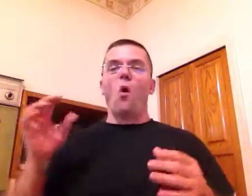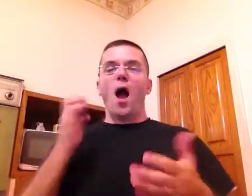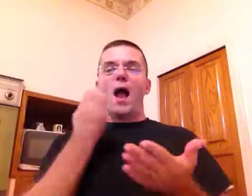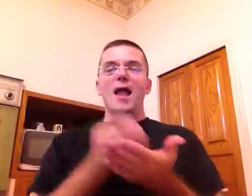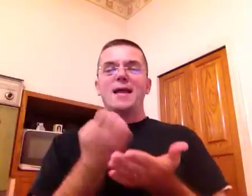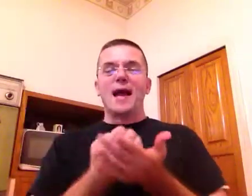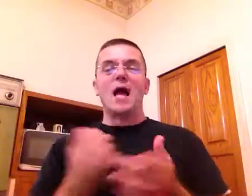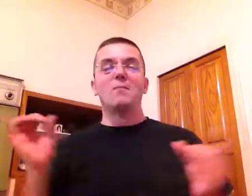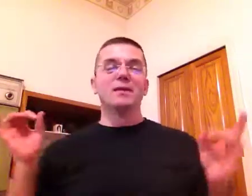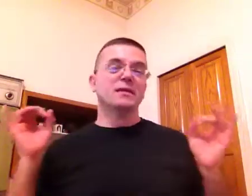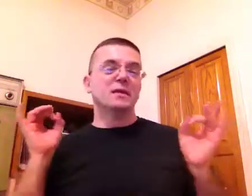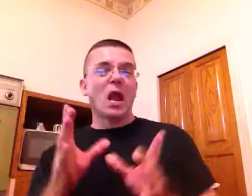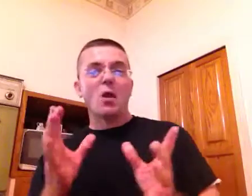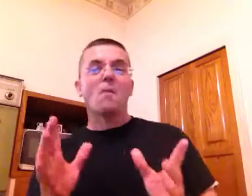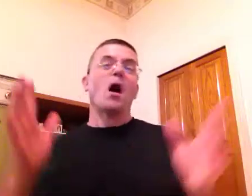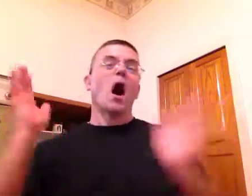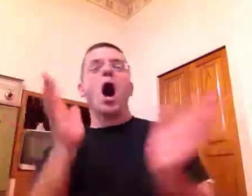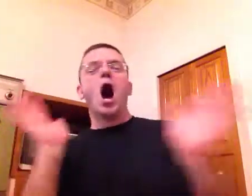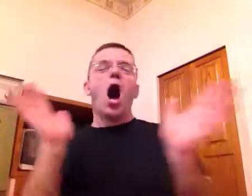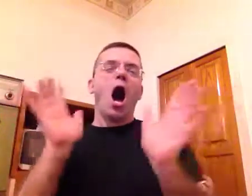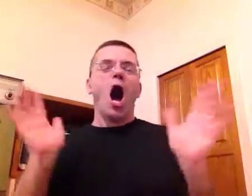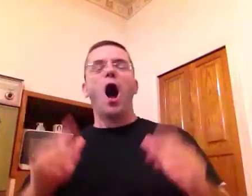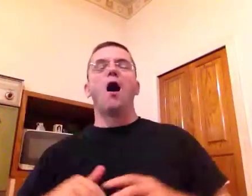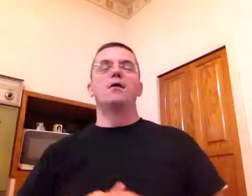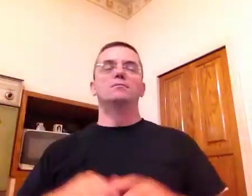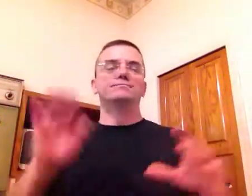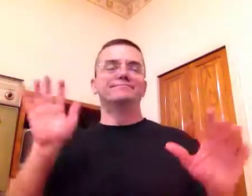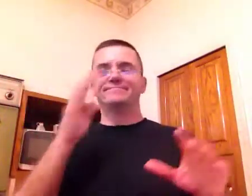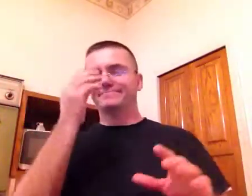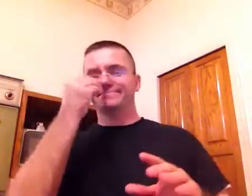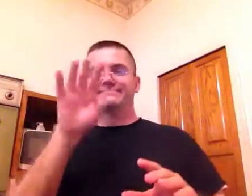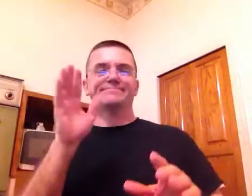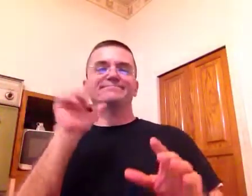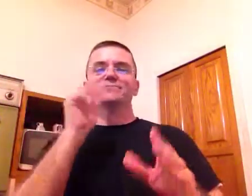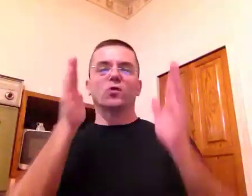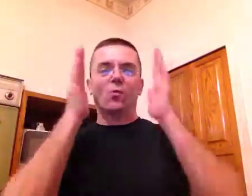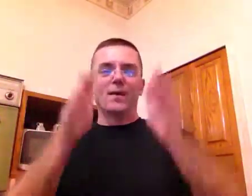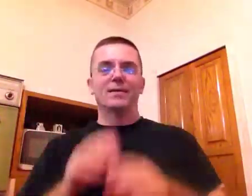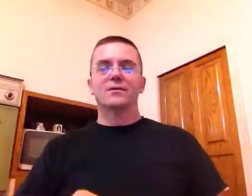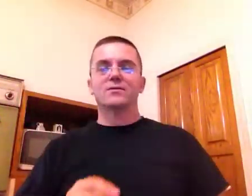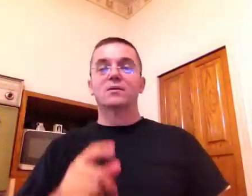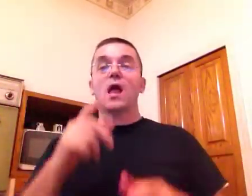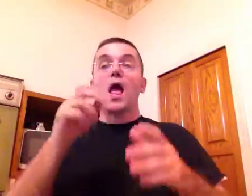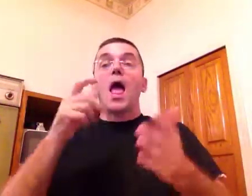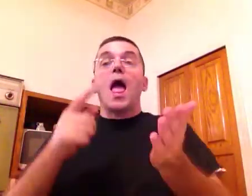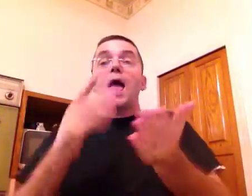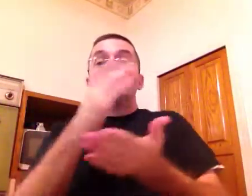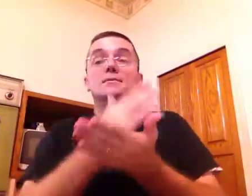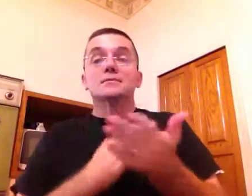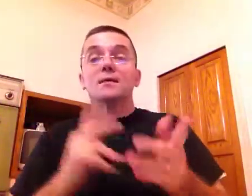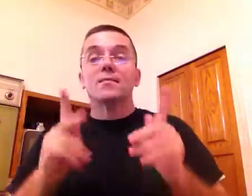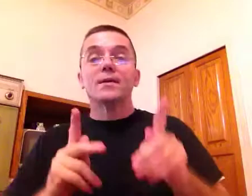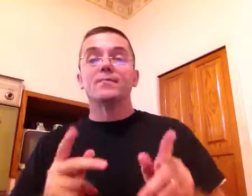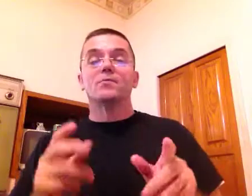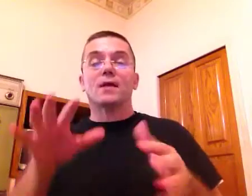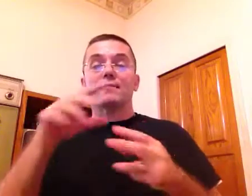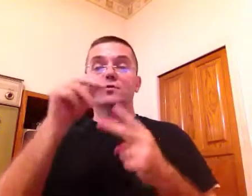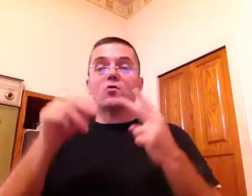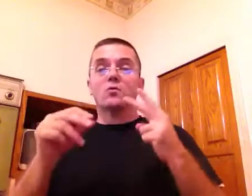not bad everywhere in every household. Some people have chosen to make this the best year of their lives